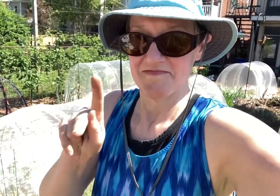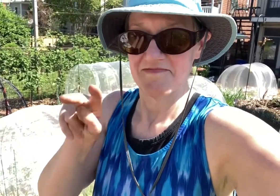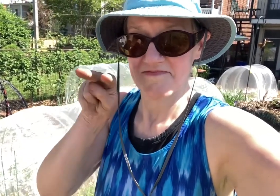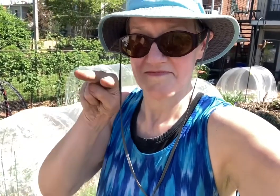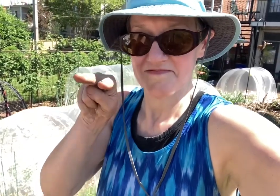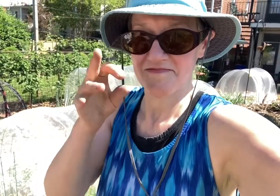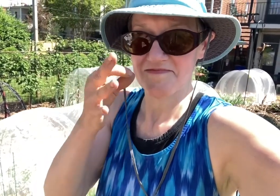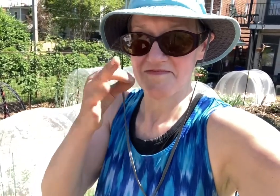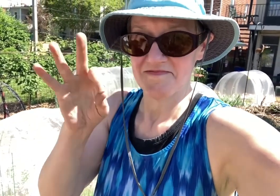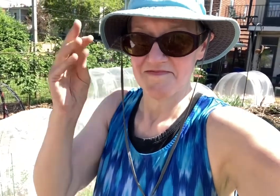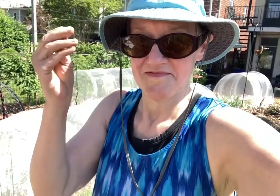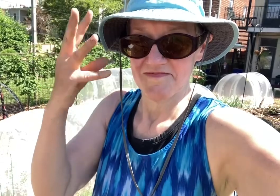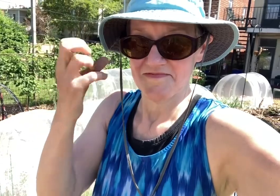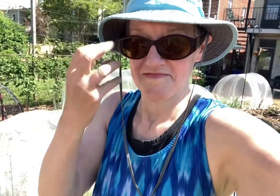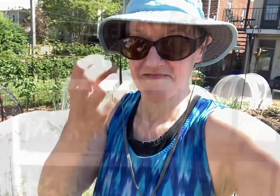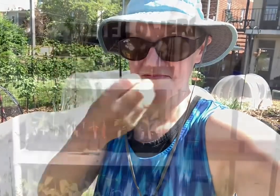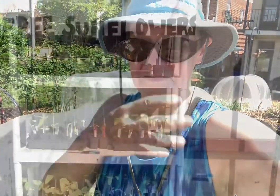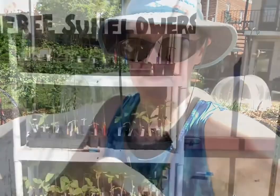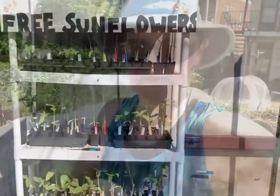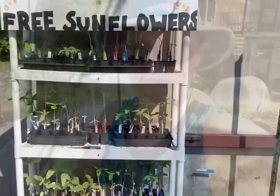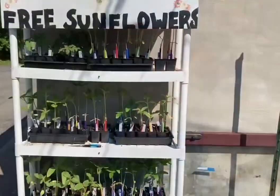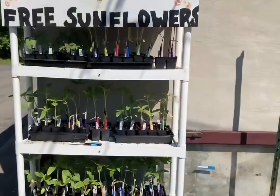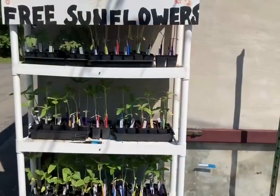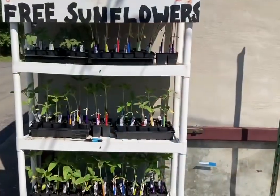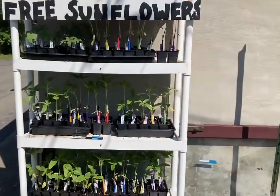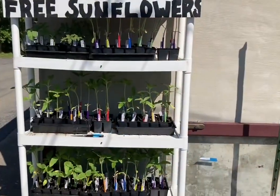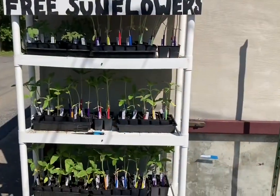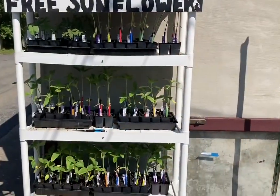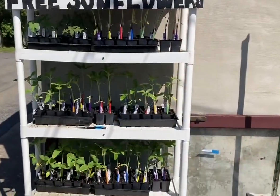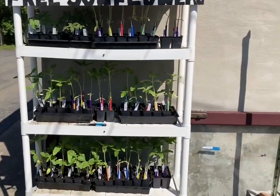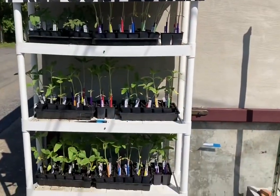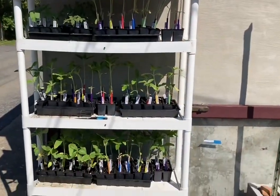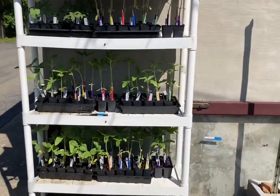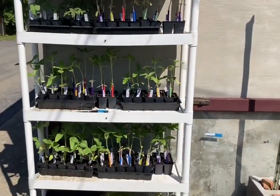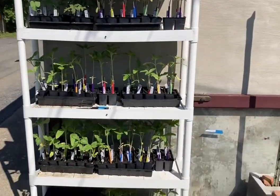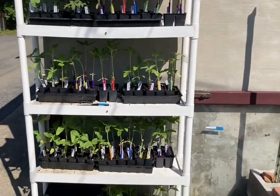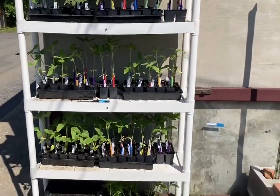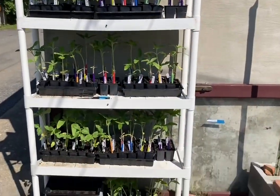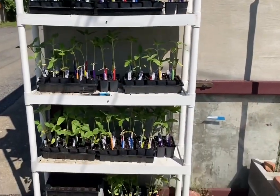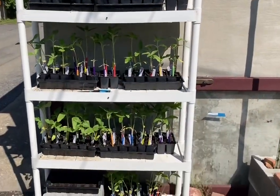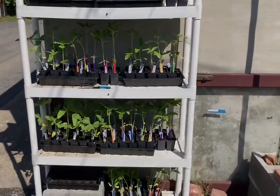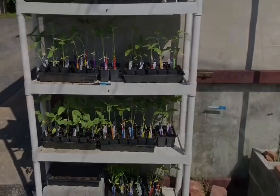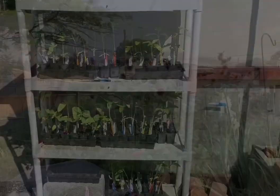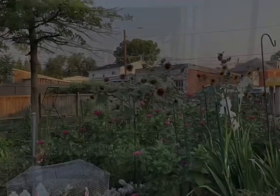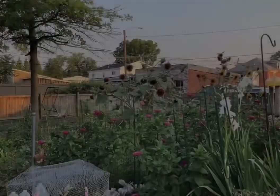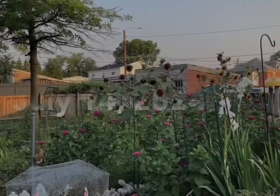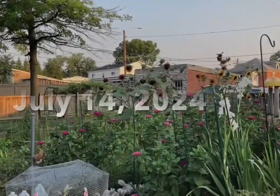It's a tradition in my alley. People look forward to getting my free sunflowers.